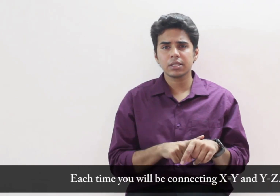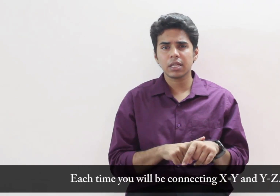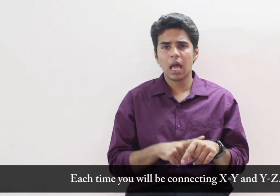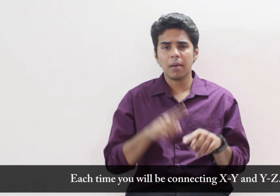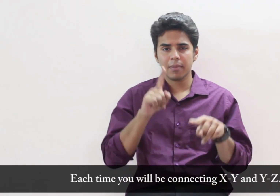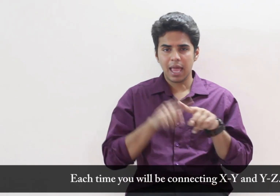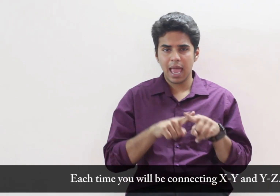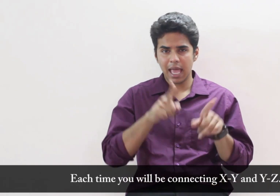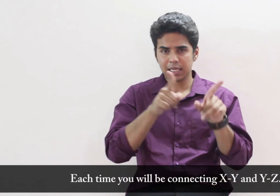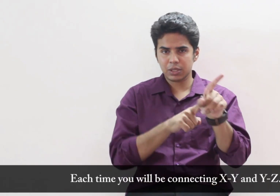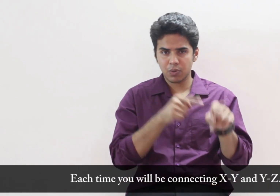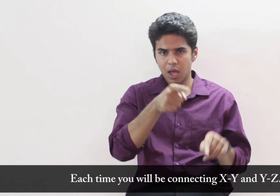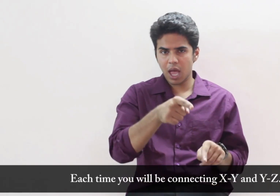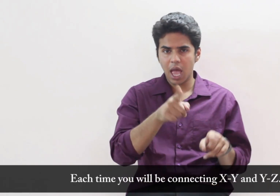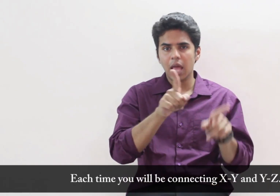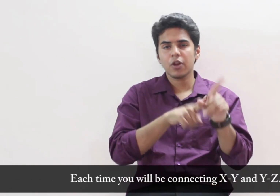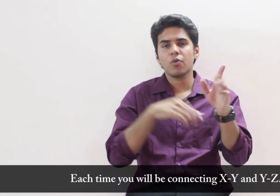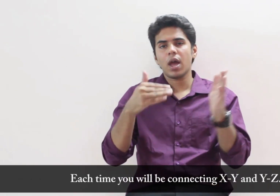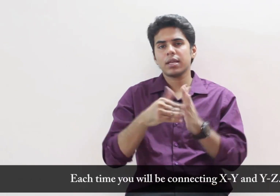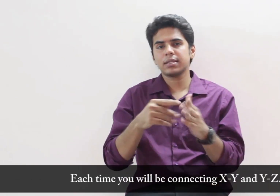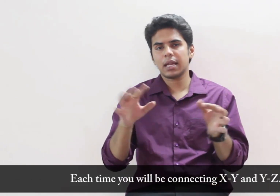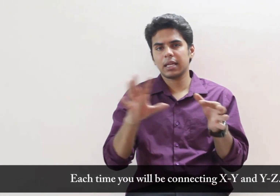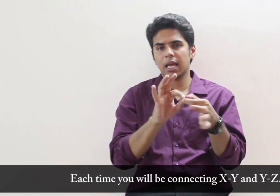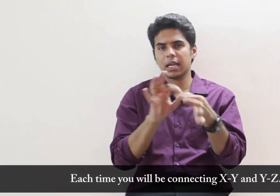will be connecting XY and YZ.